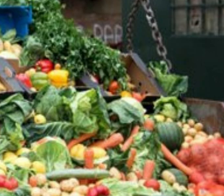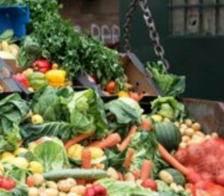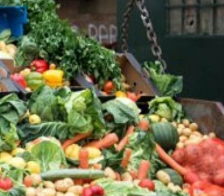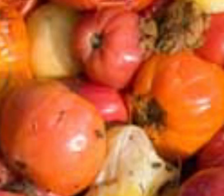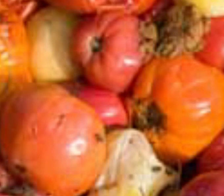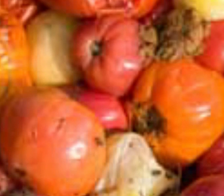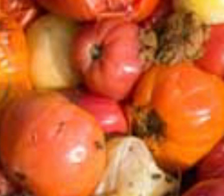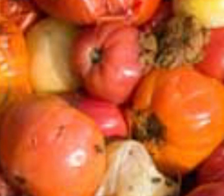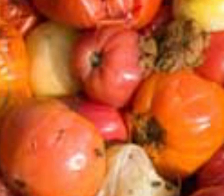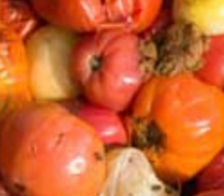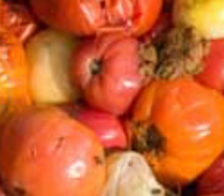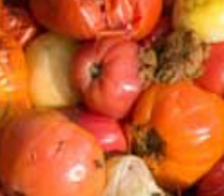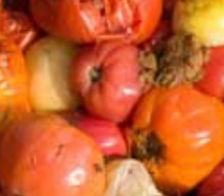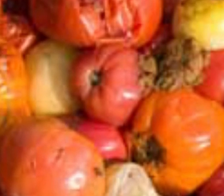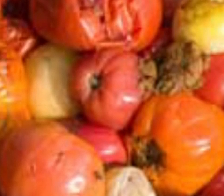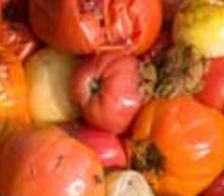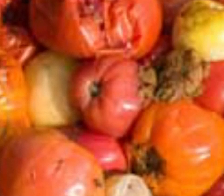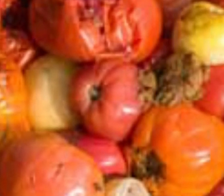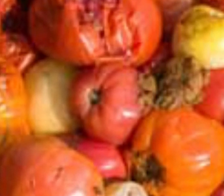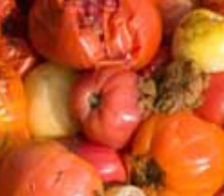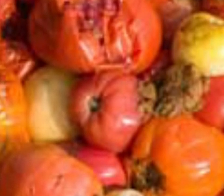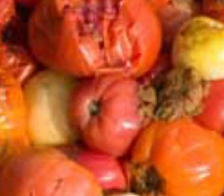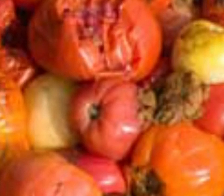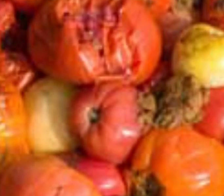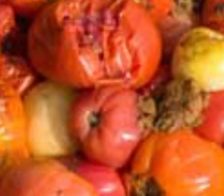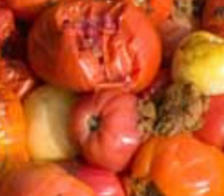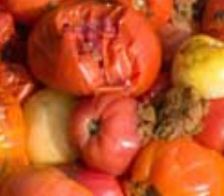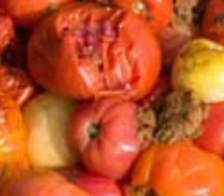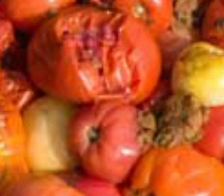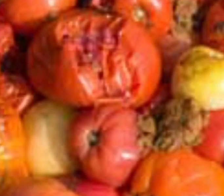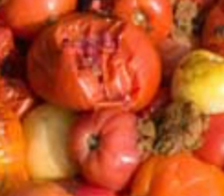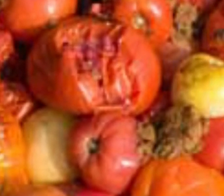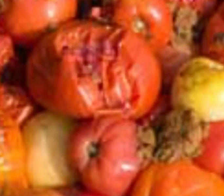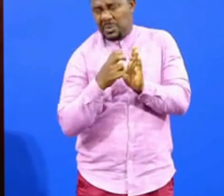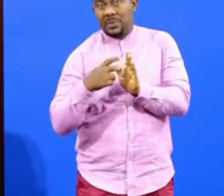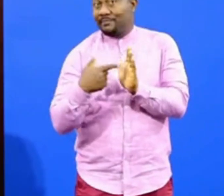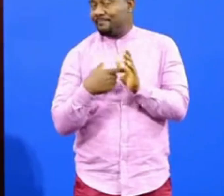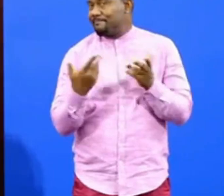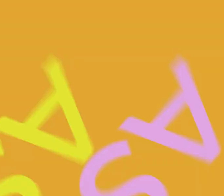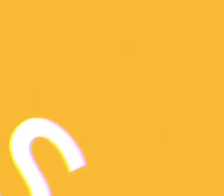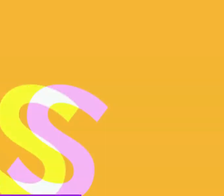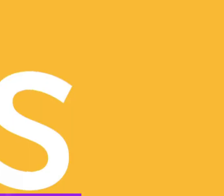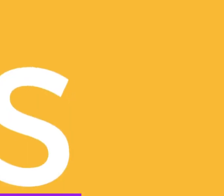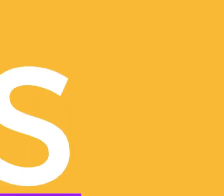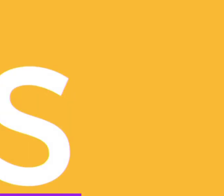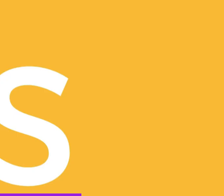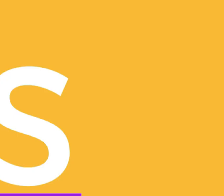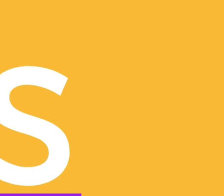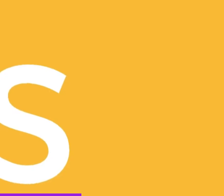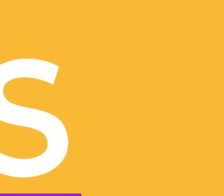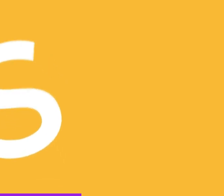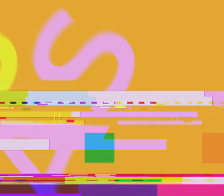storage conditions. Things like tomatoes go to rot. Even maize can suffer up to 40% post-harvest losses.